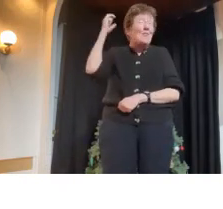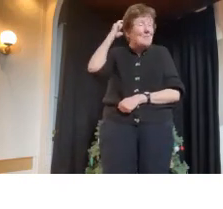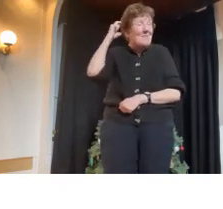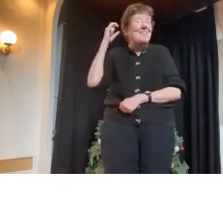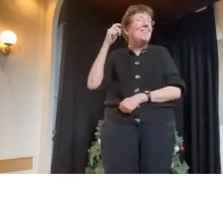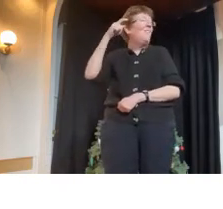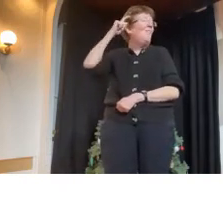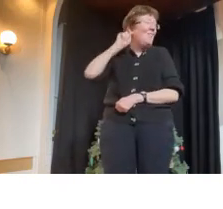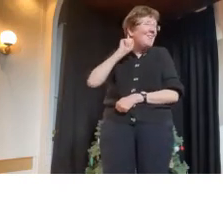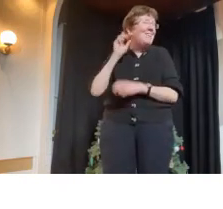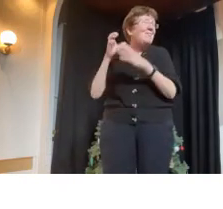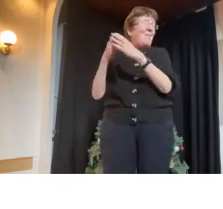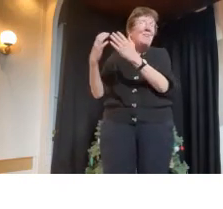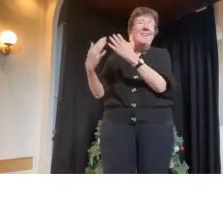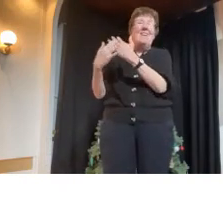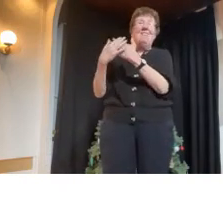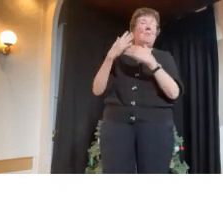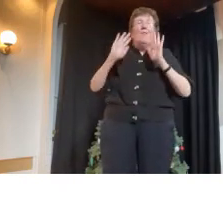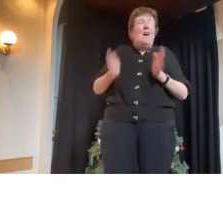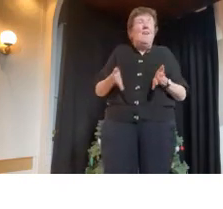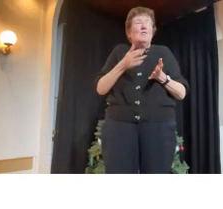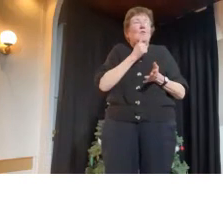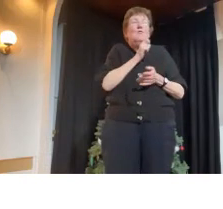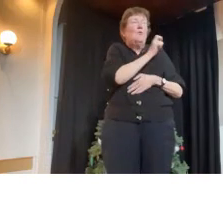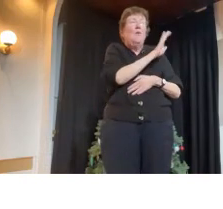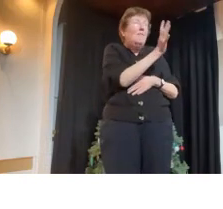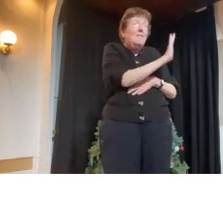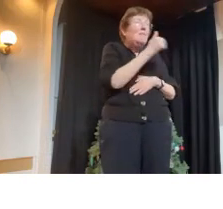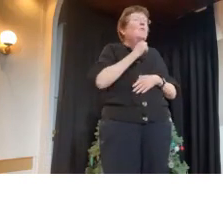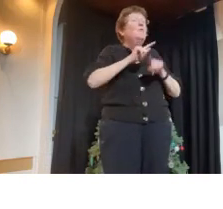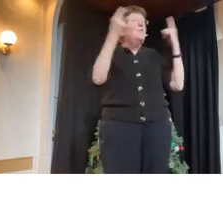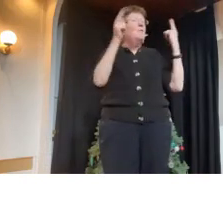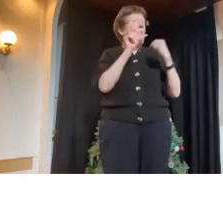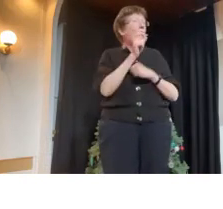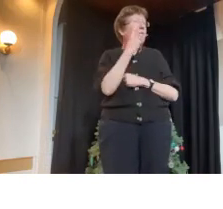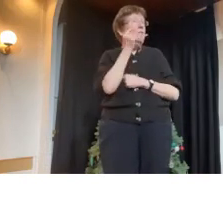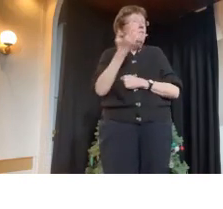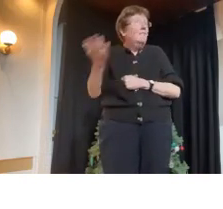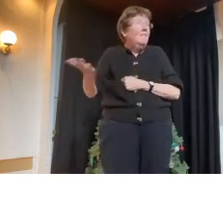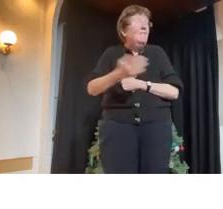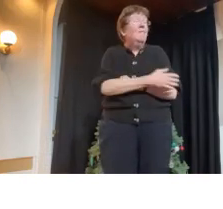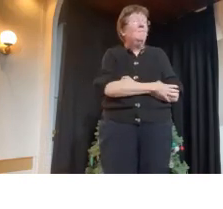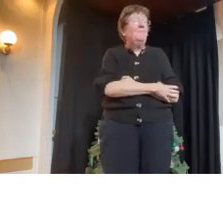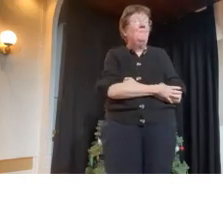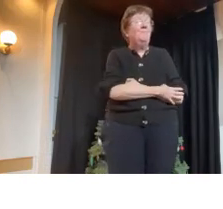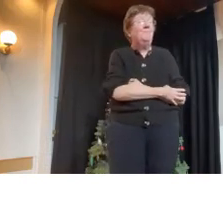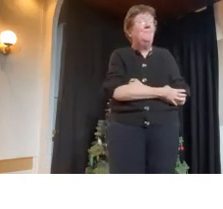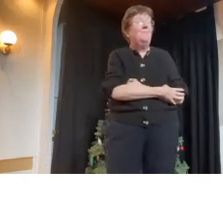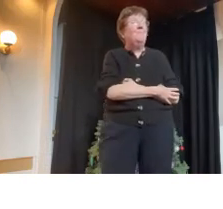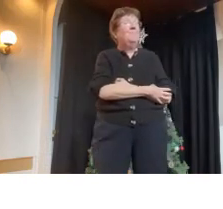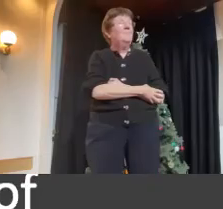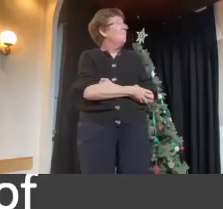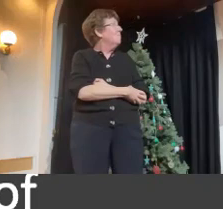And this starts at birth. It starts from the cochlear implant centre. It starts in hospitals. There are other